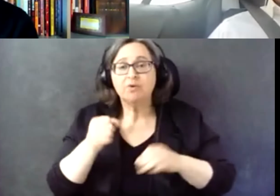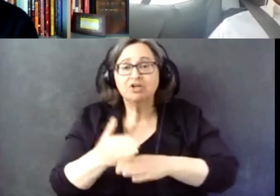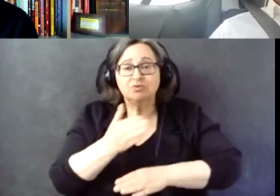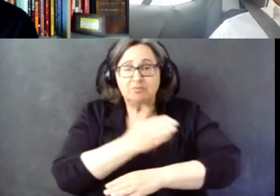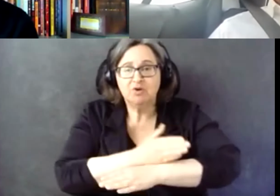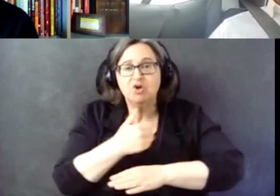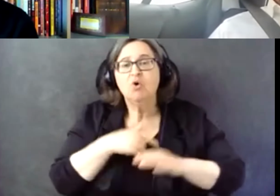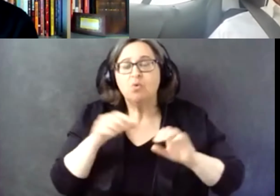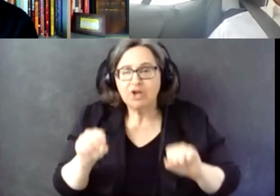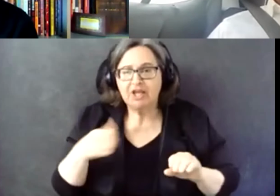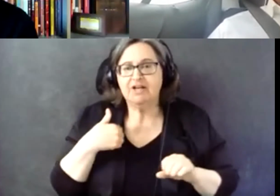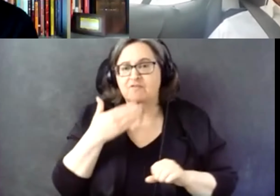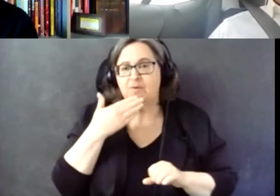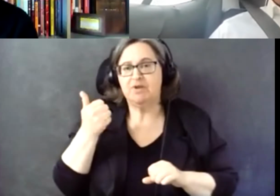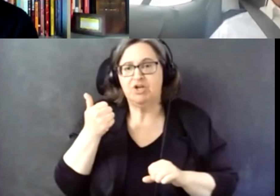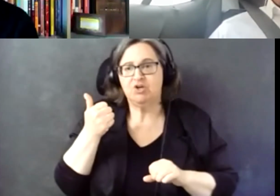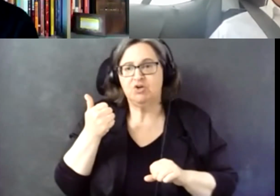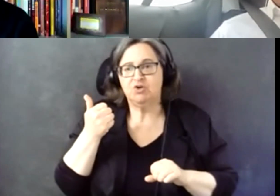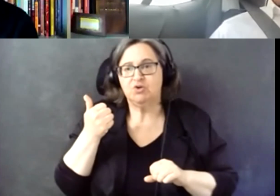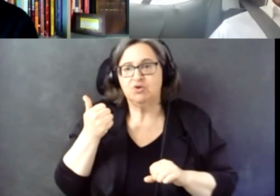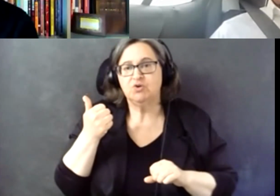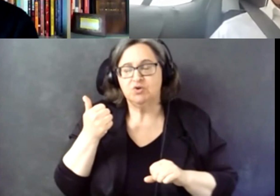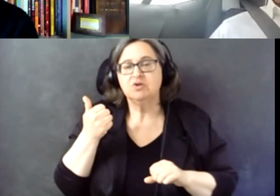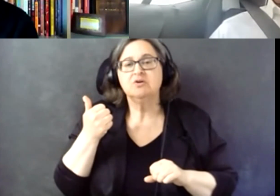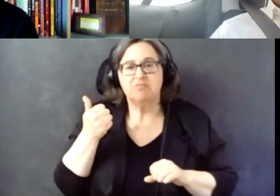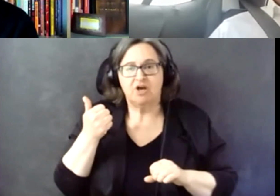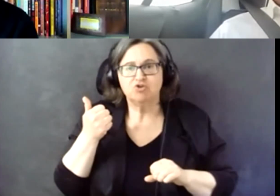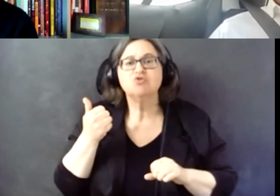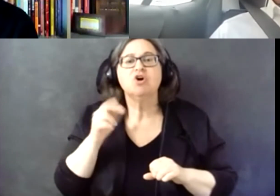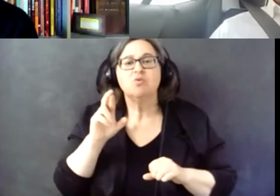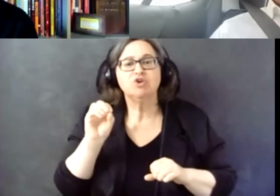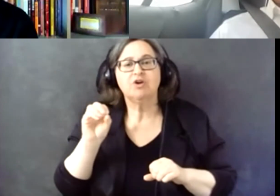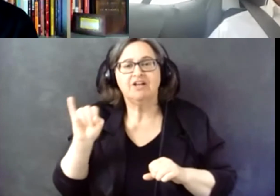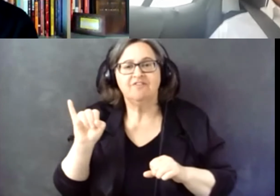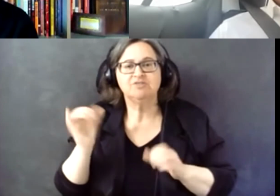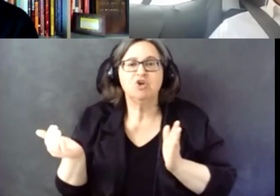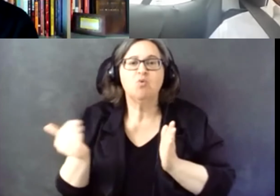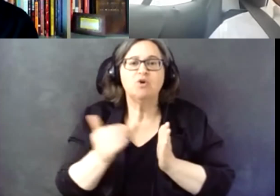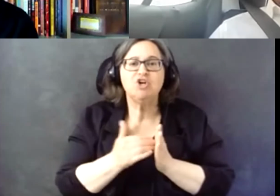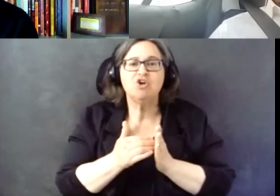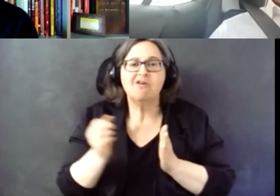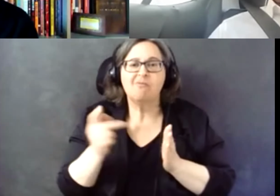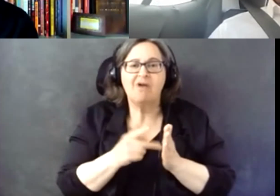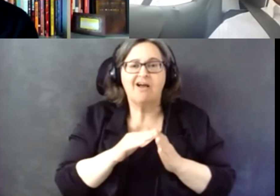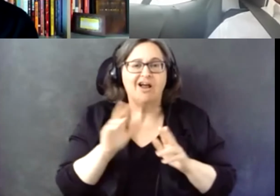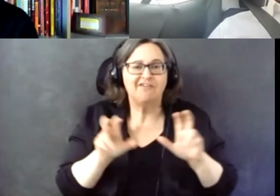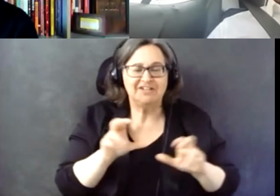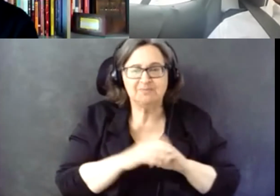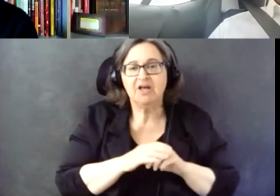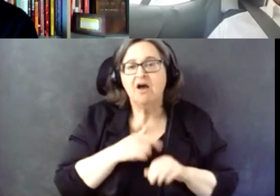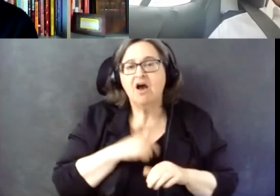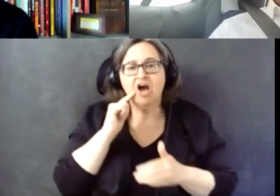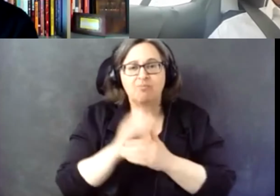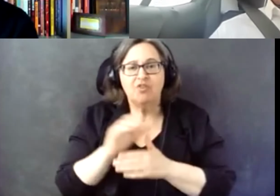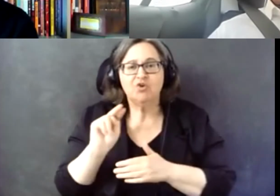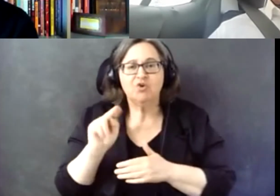we can have a better return on our investments if we do it right i believe that non-profits